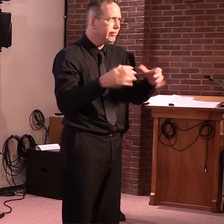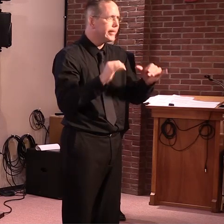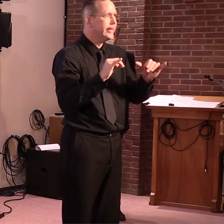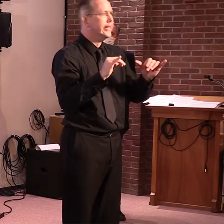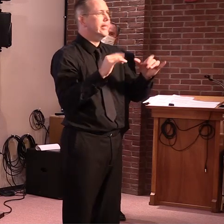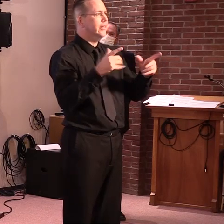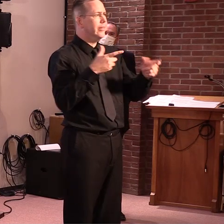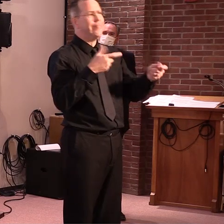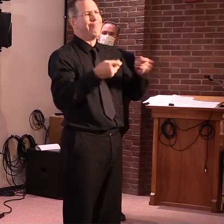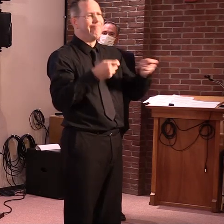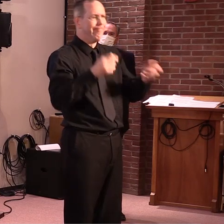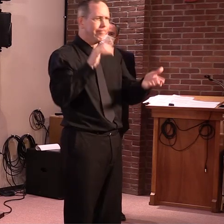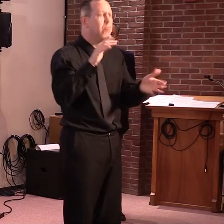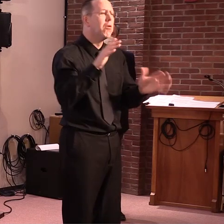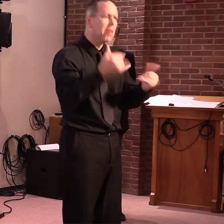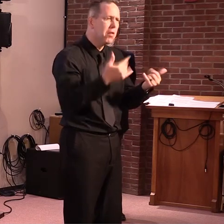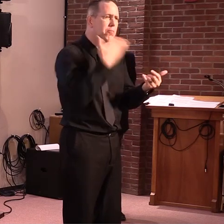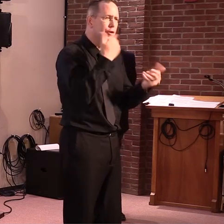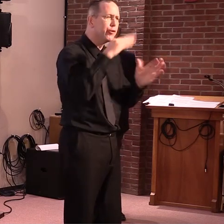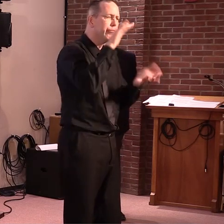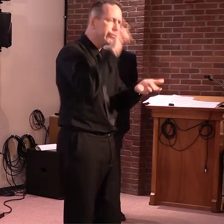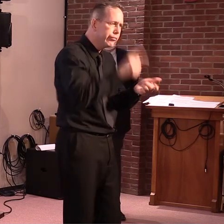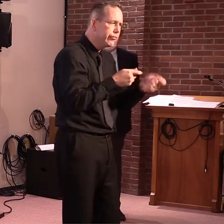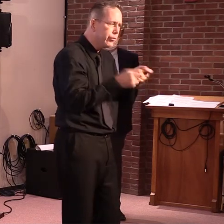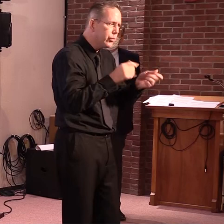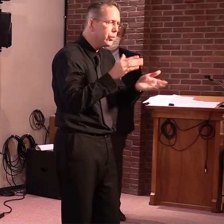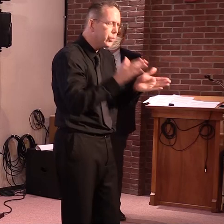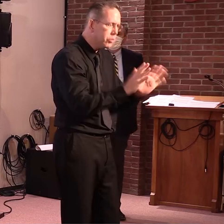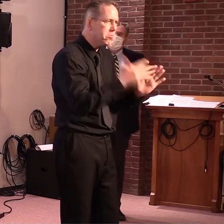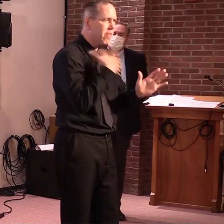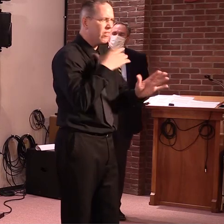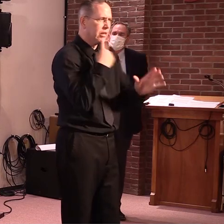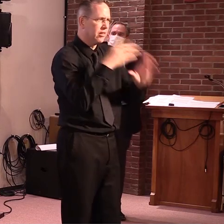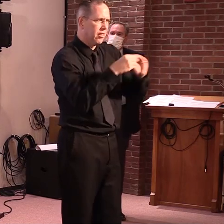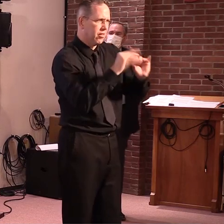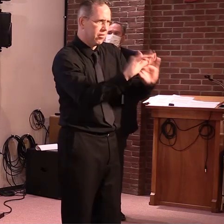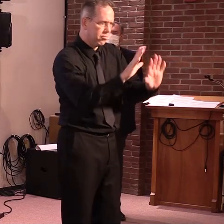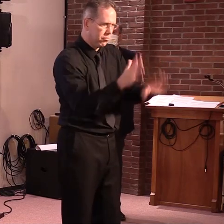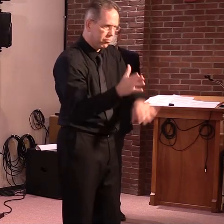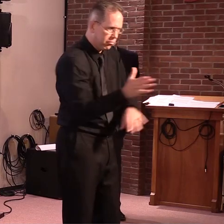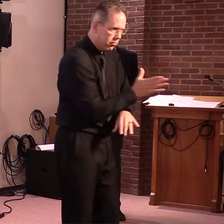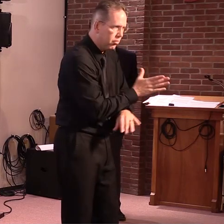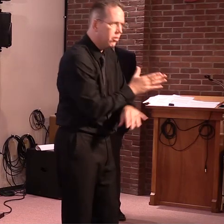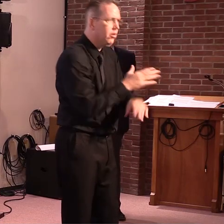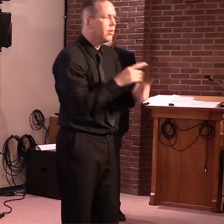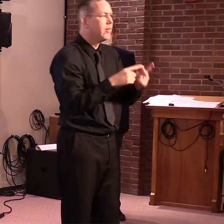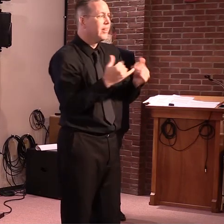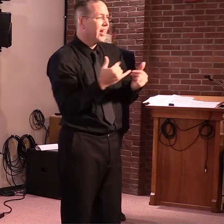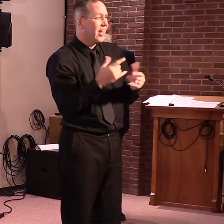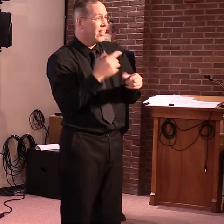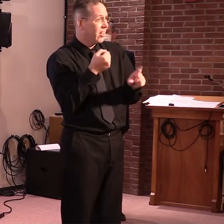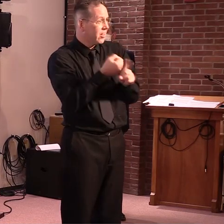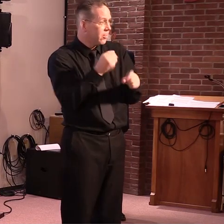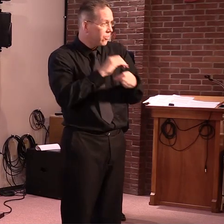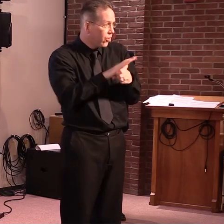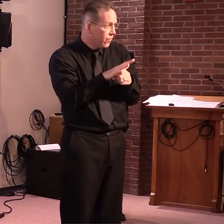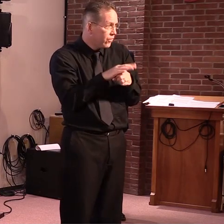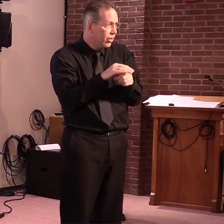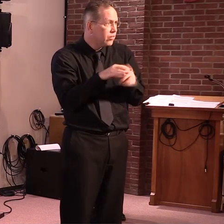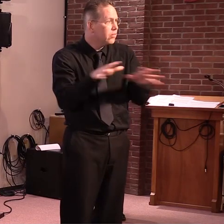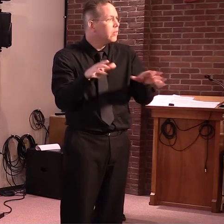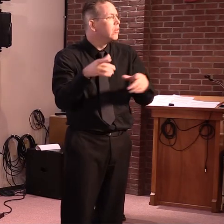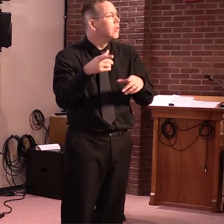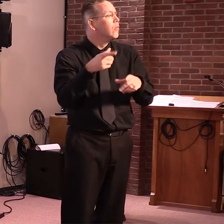height of the pandemic, most of the homeless shelters closed down. So that required us